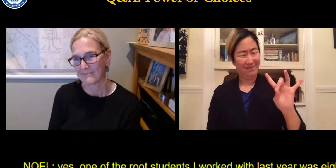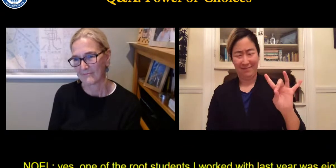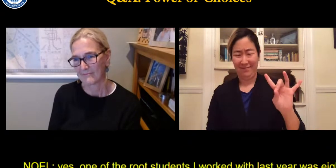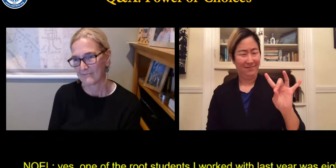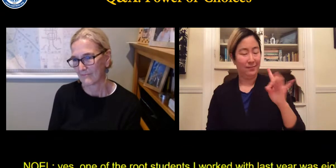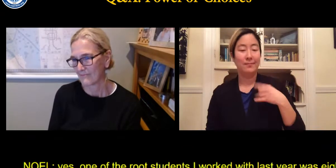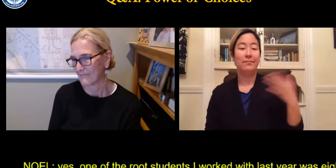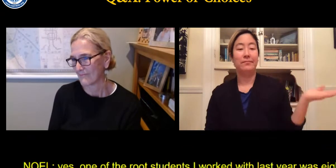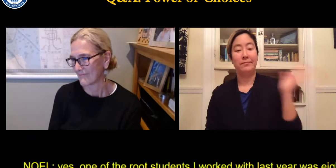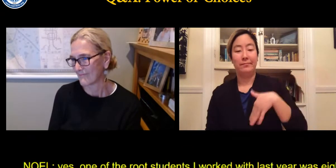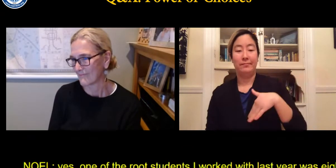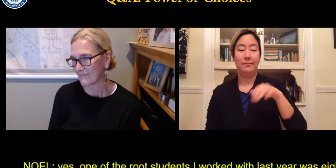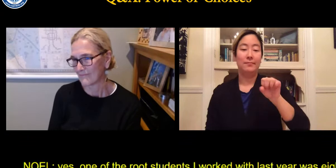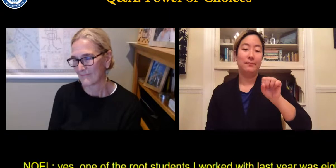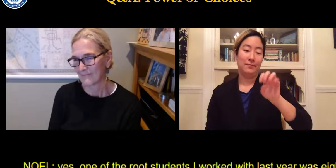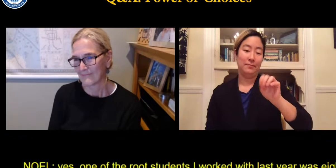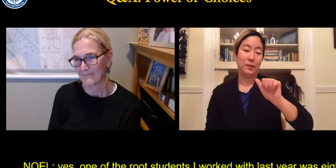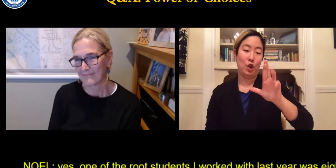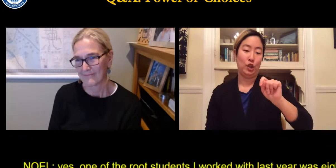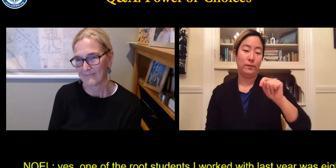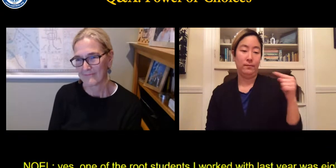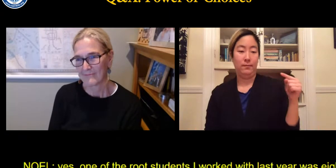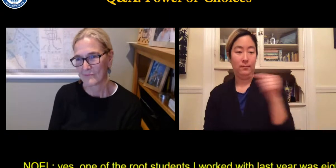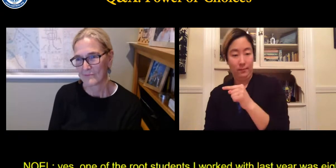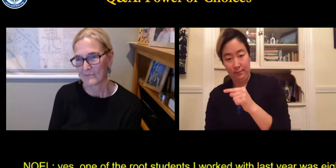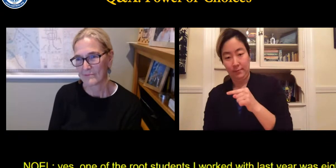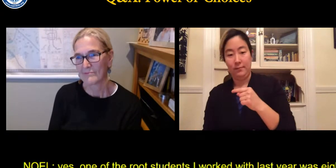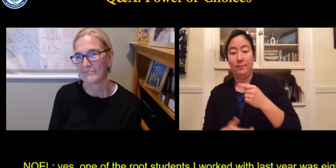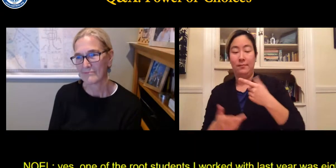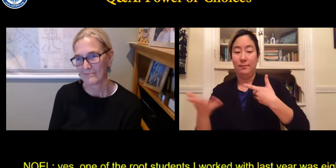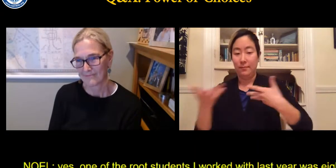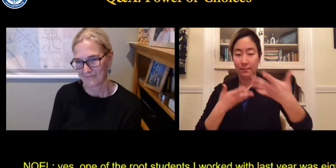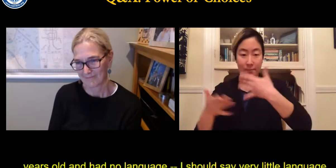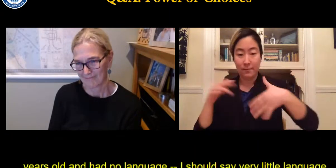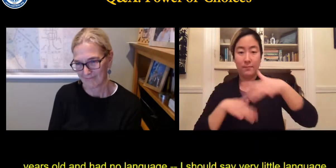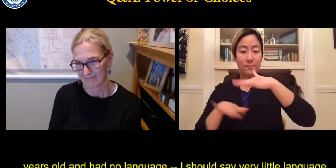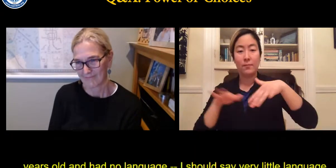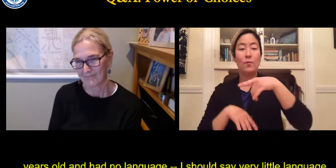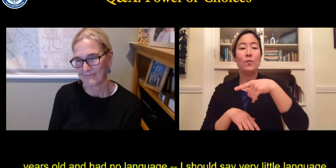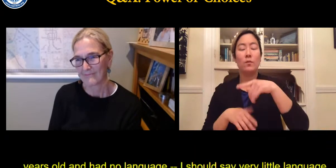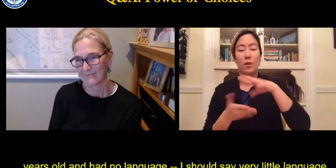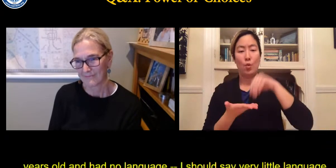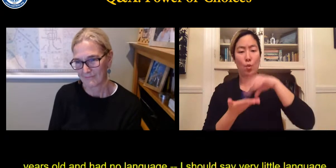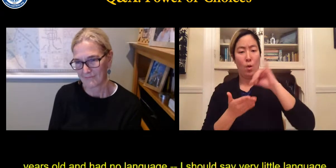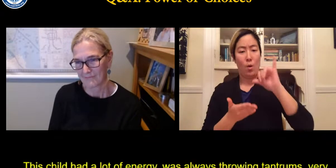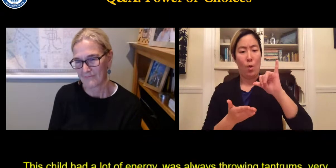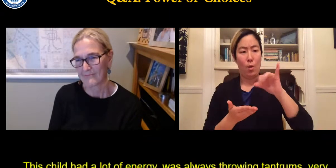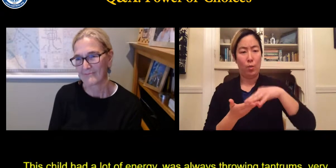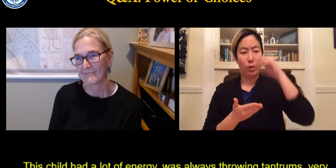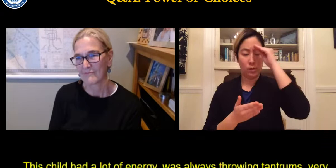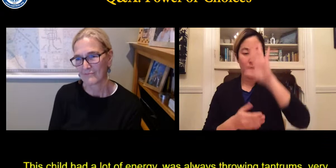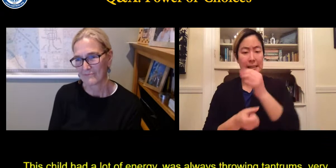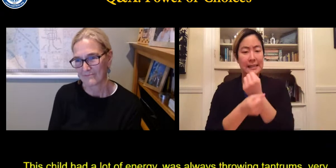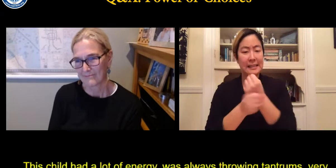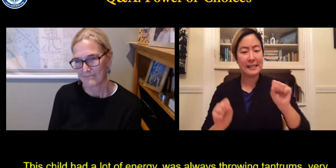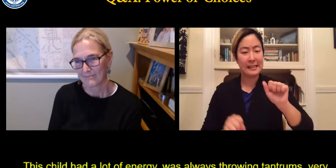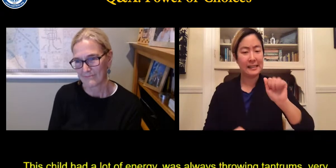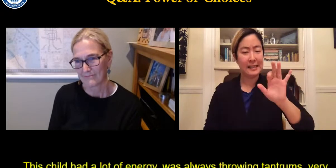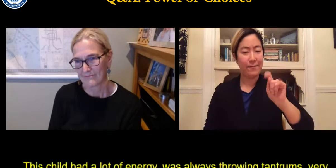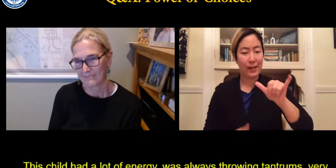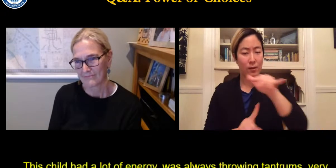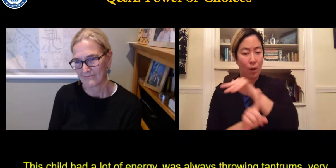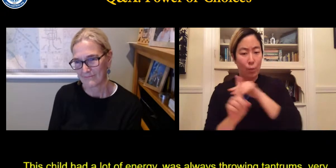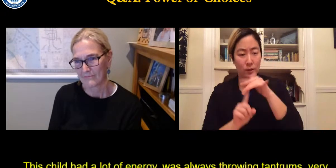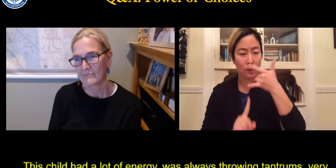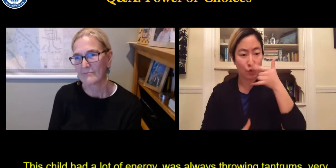deal with. At 8 years old, of course, we couldn't have conversations in sign language. So we took this child to the